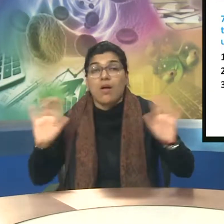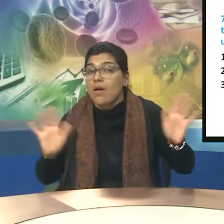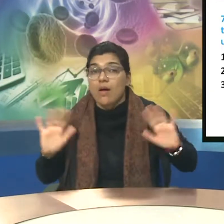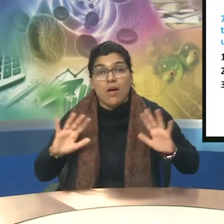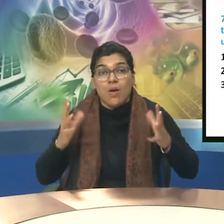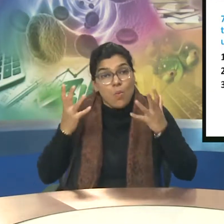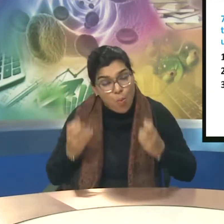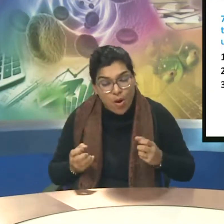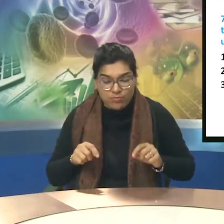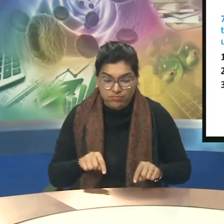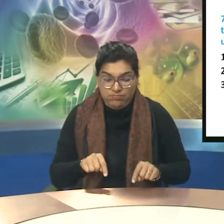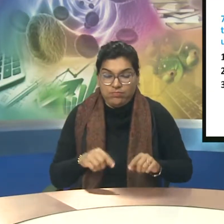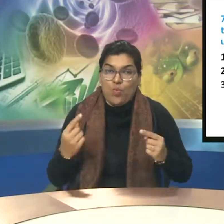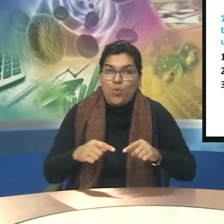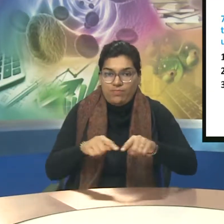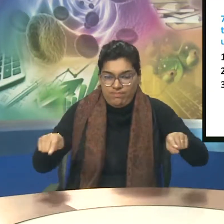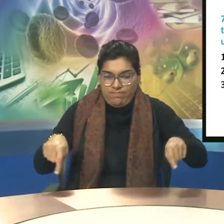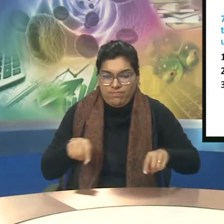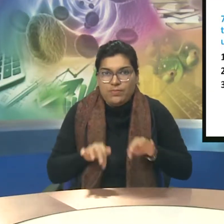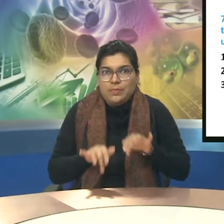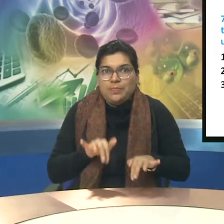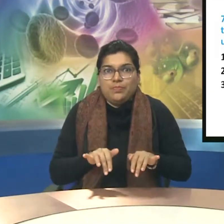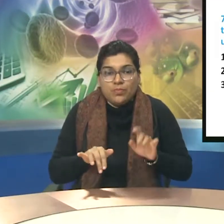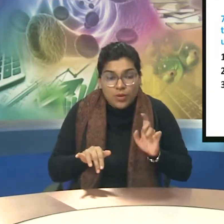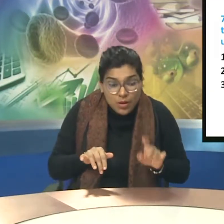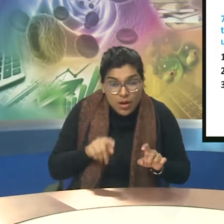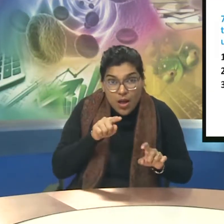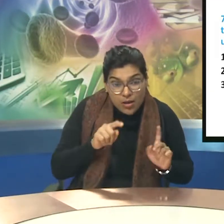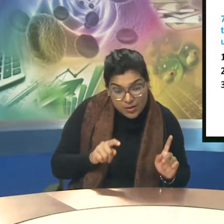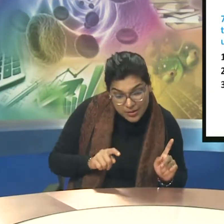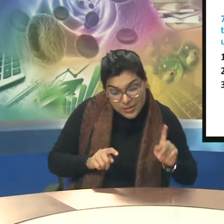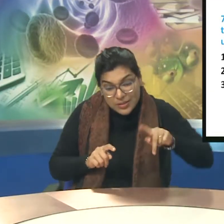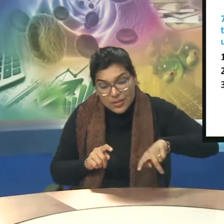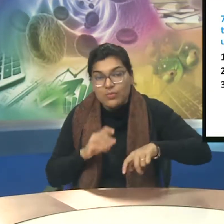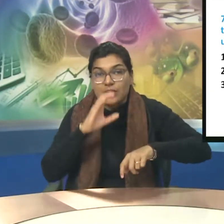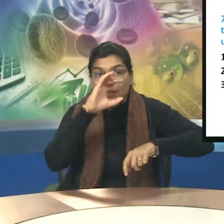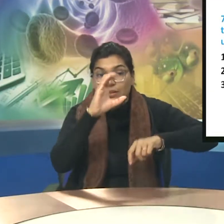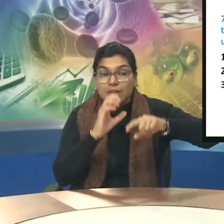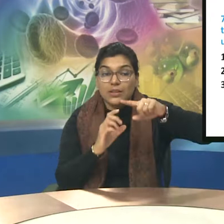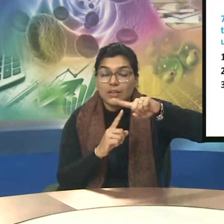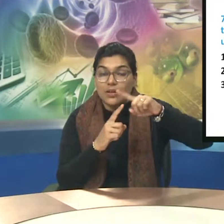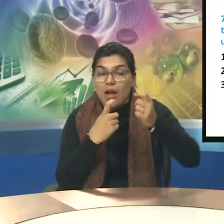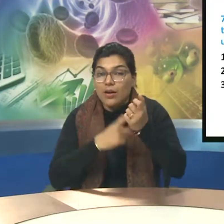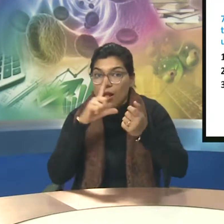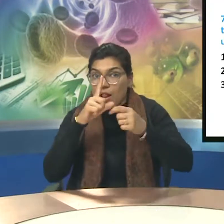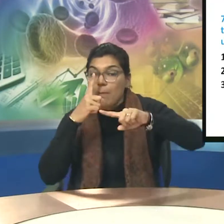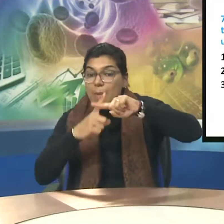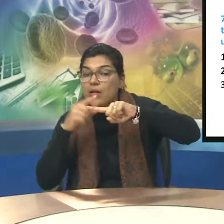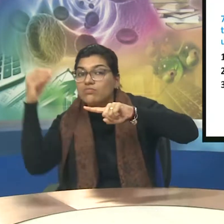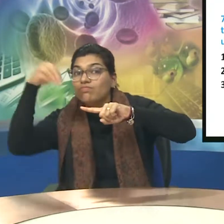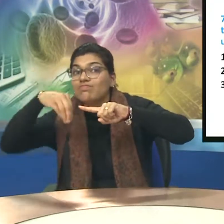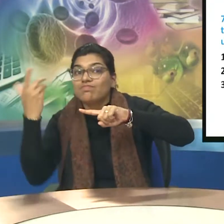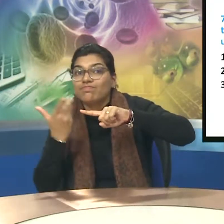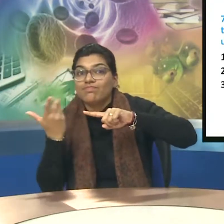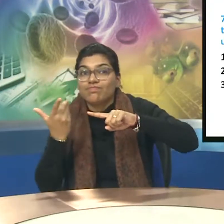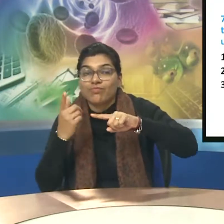do these things in MS Word, that is bold, italic